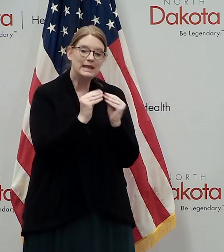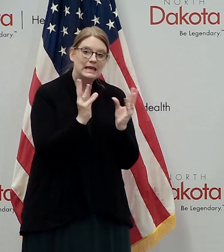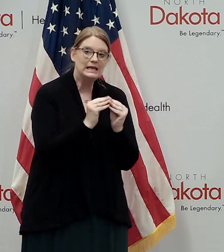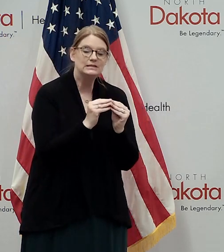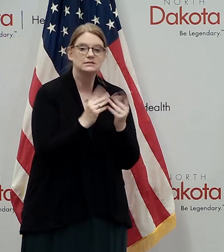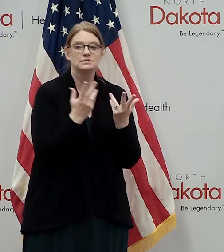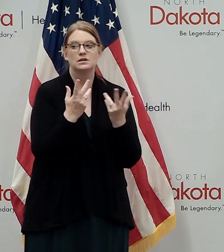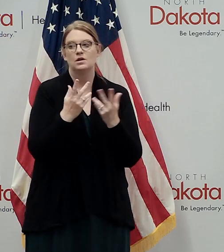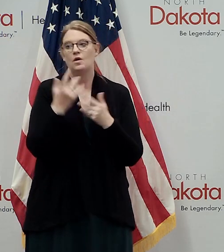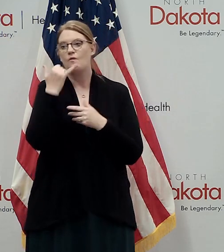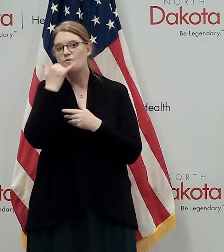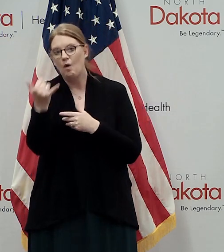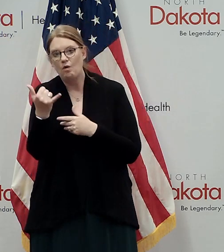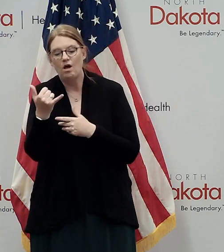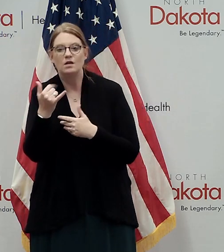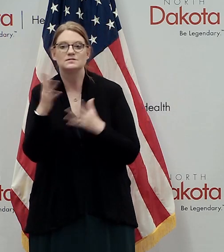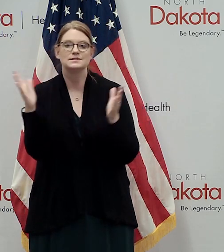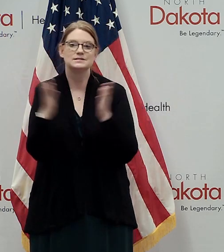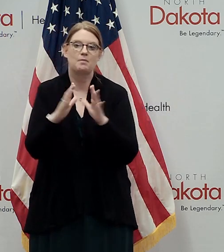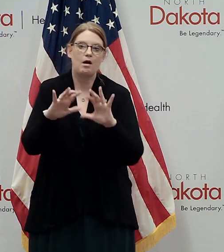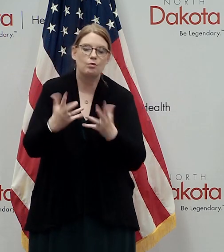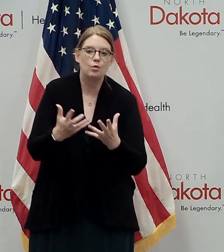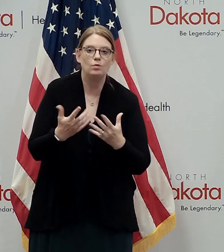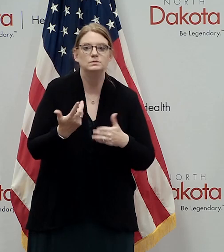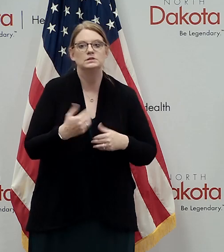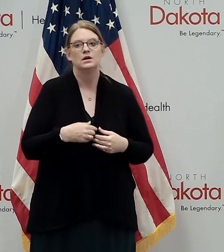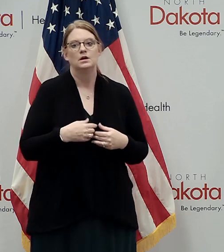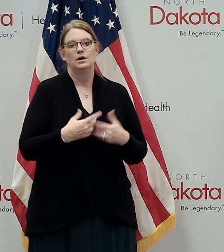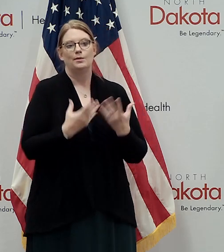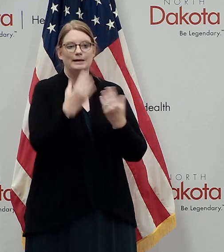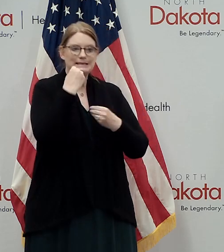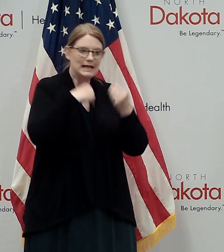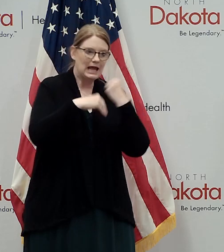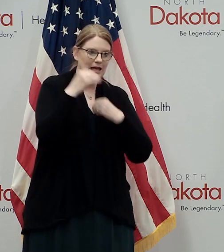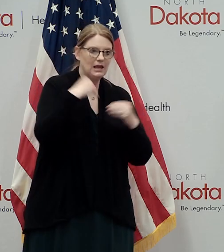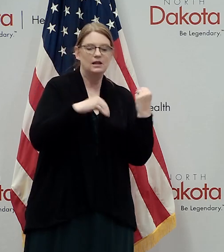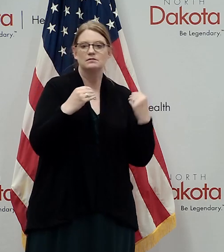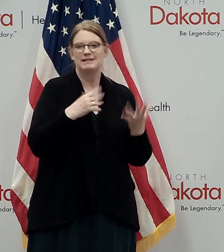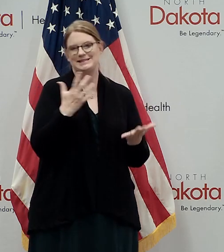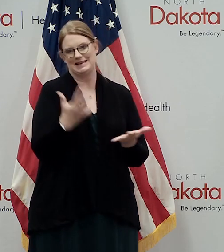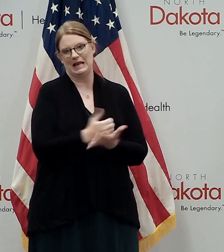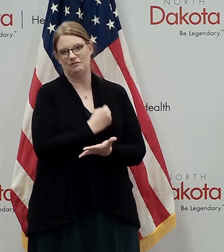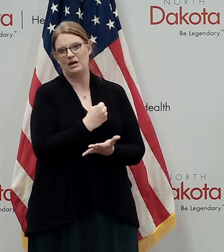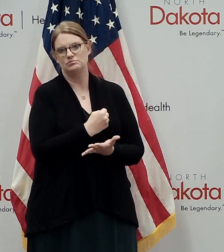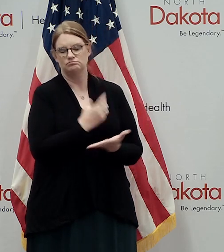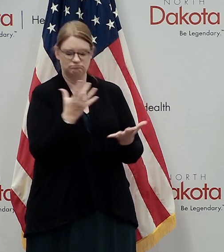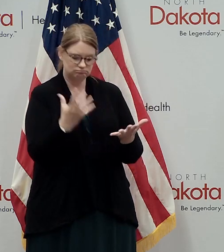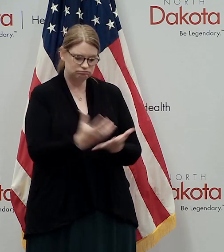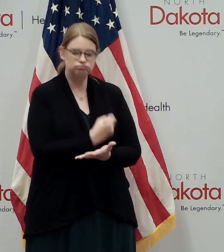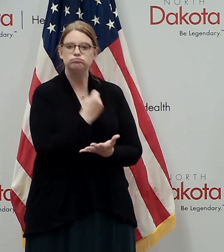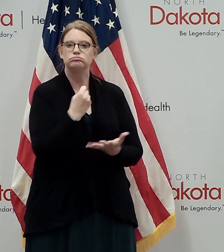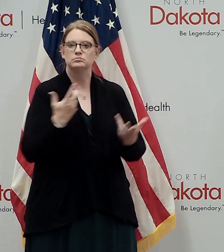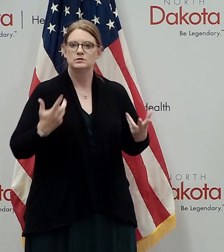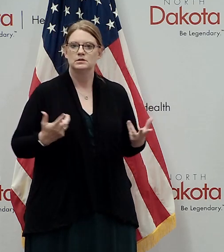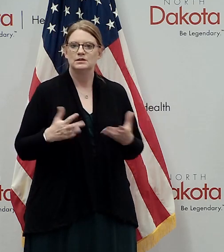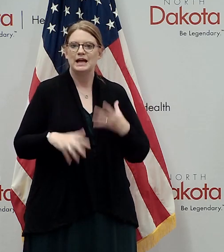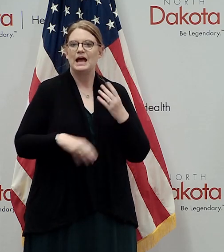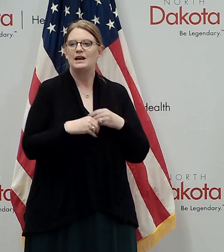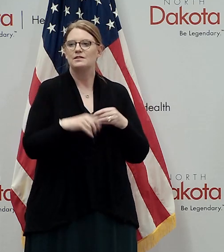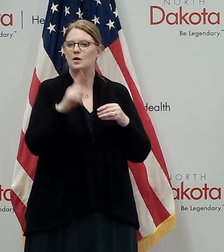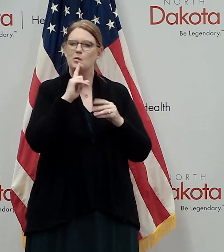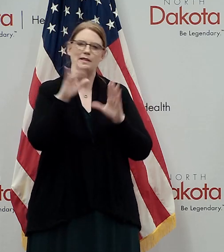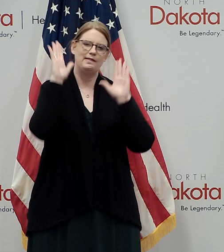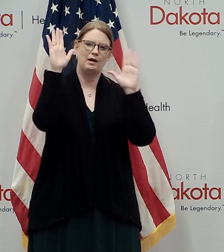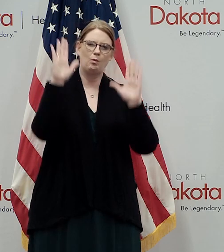or phone calls or small groups or dining, let's think about taking advantage of that and adding the great North Dakota